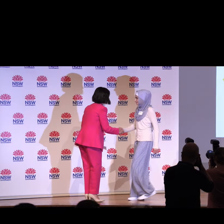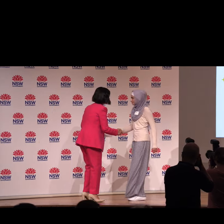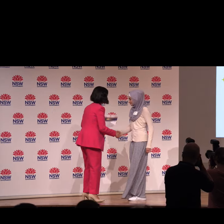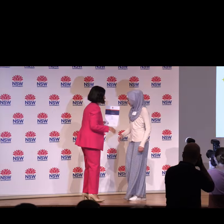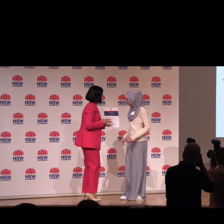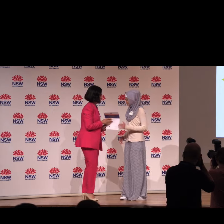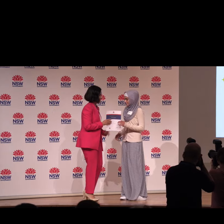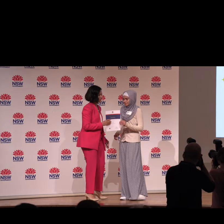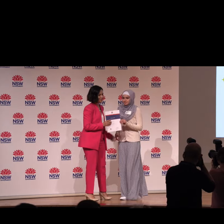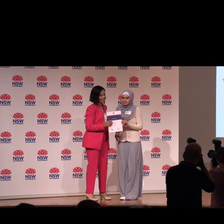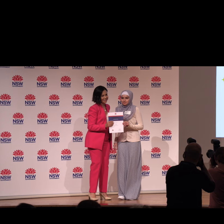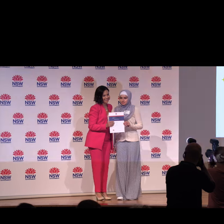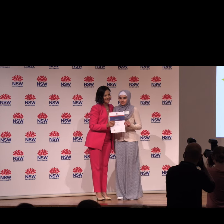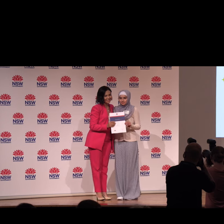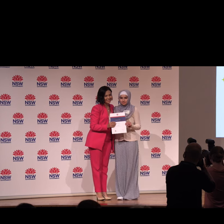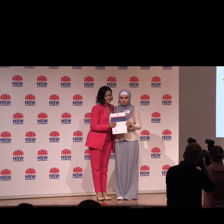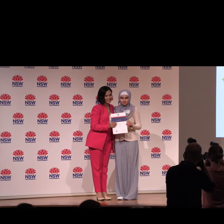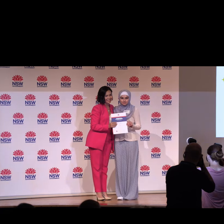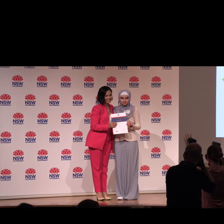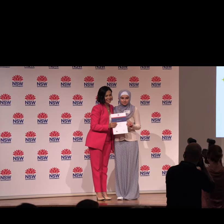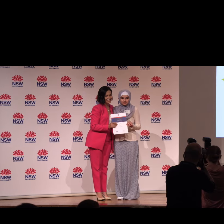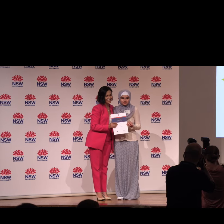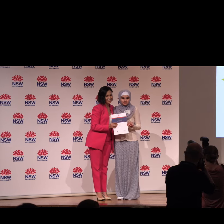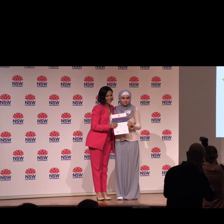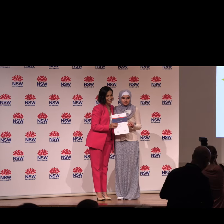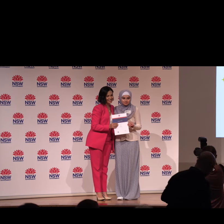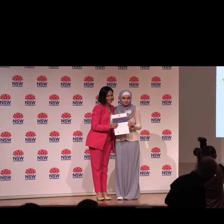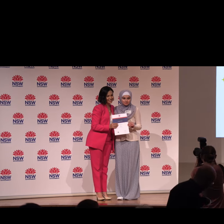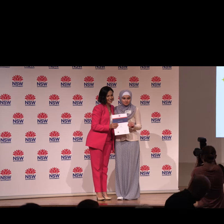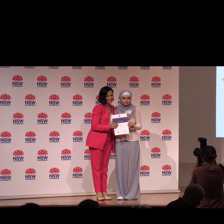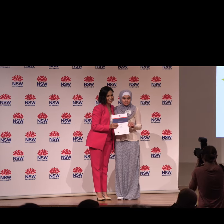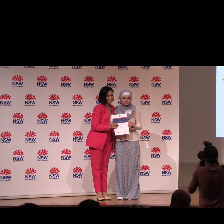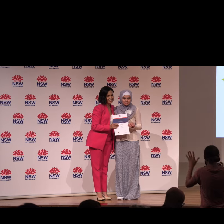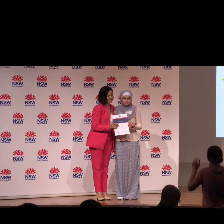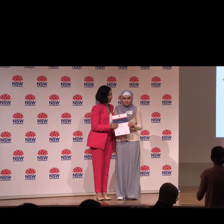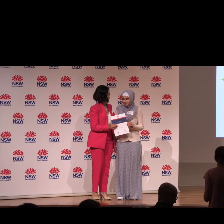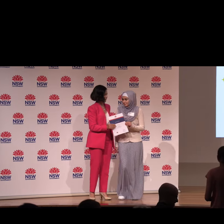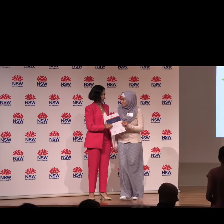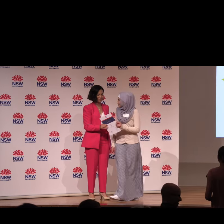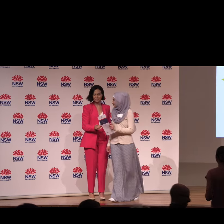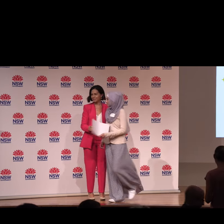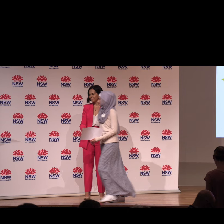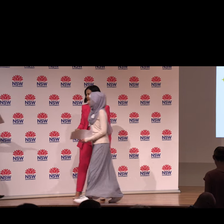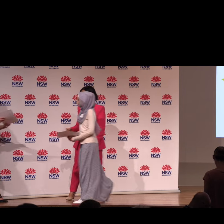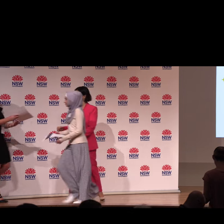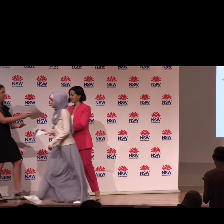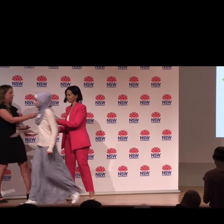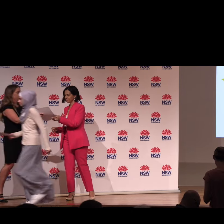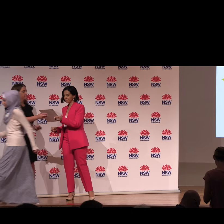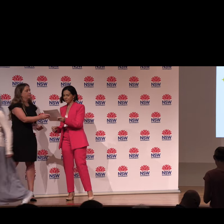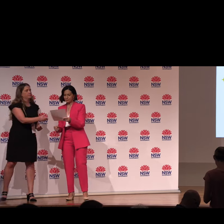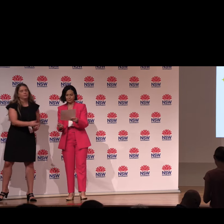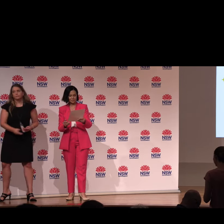In business services examination, Maya Stanley, the Rivers Secondary College, Kadena High Campus.